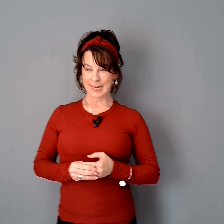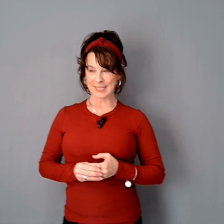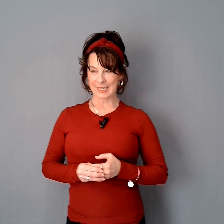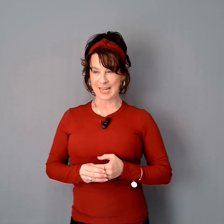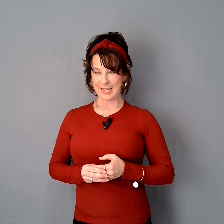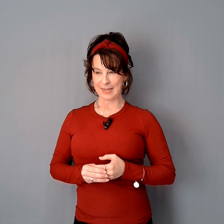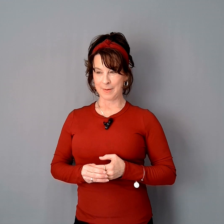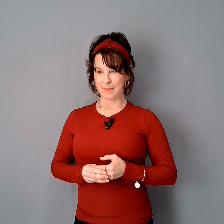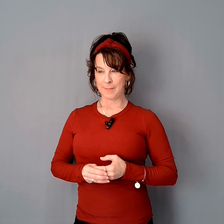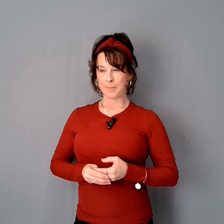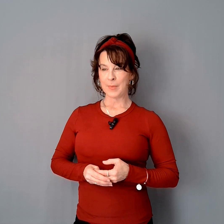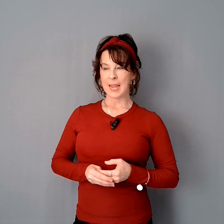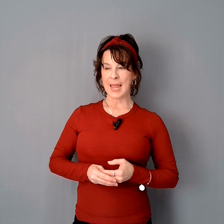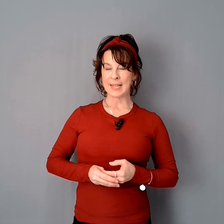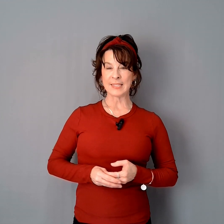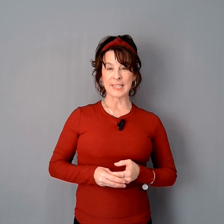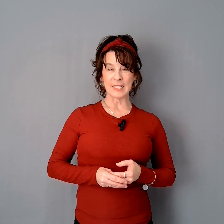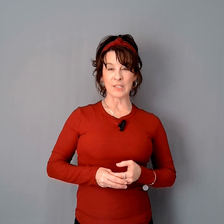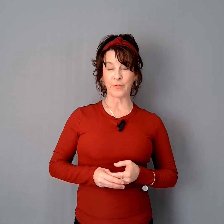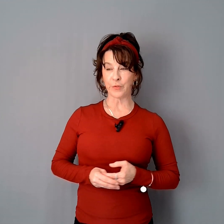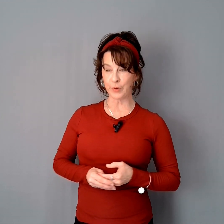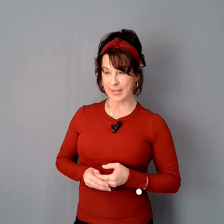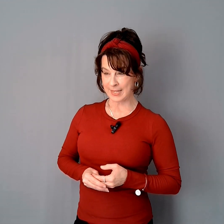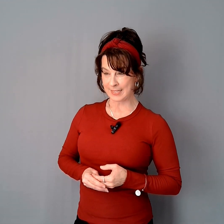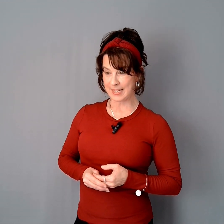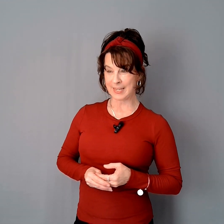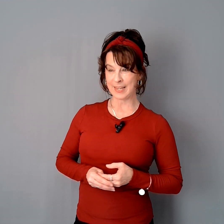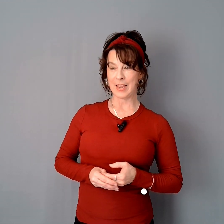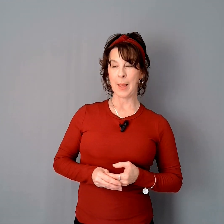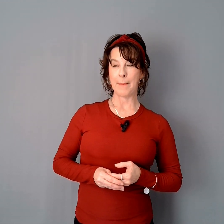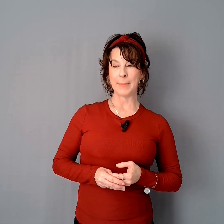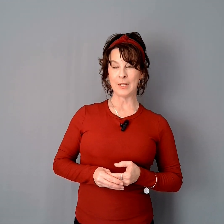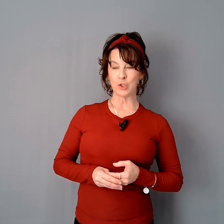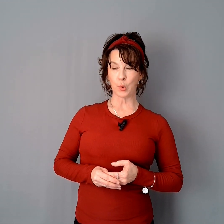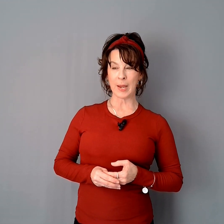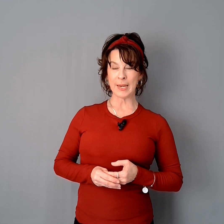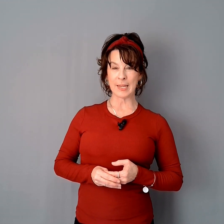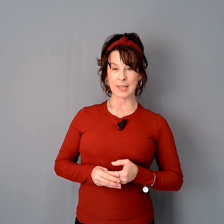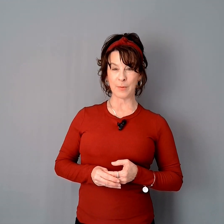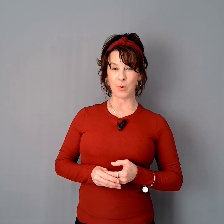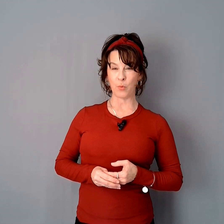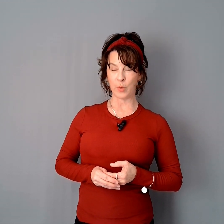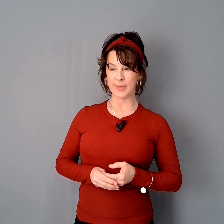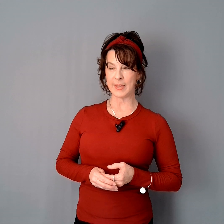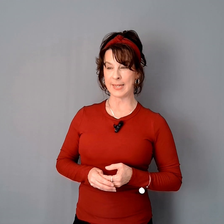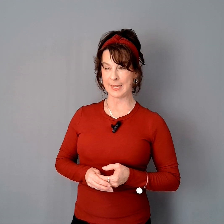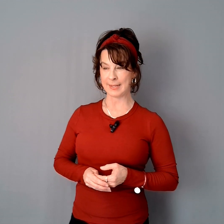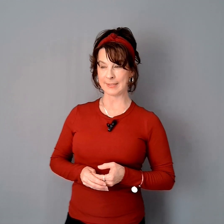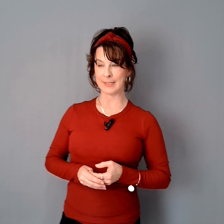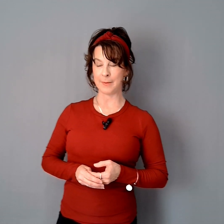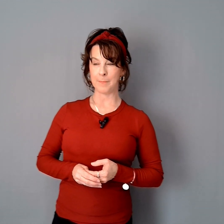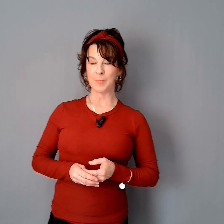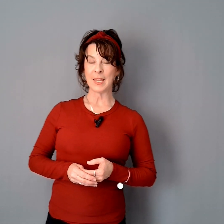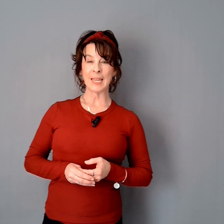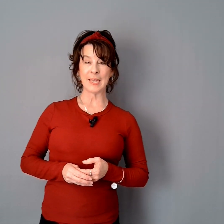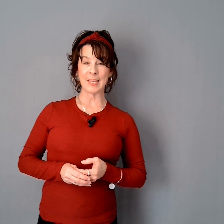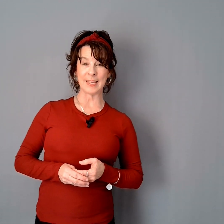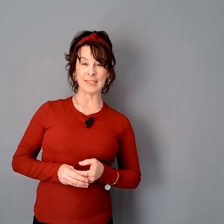Next line. As his friend betrayed him with a kiss. His